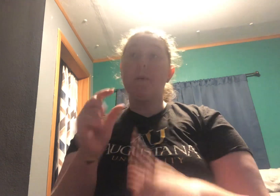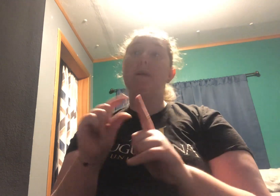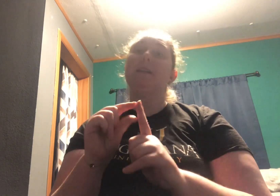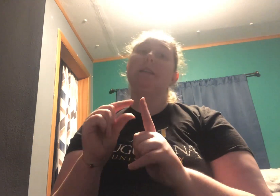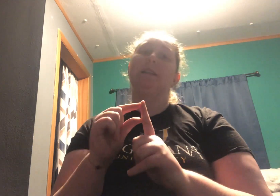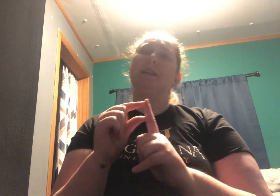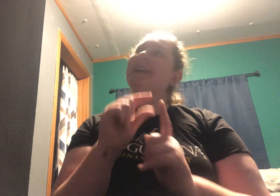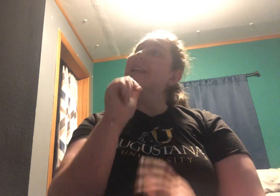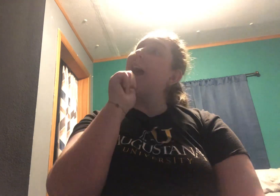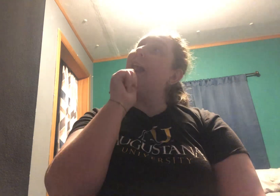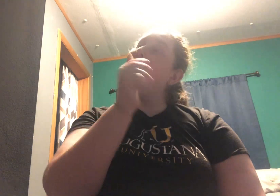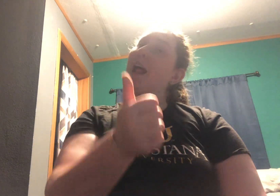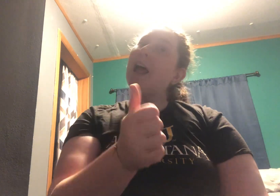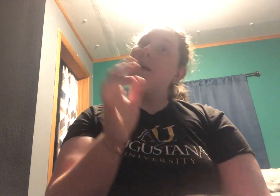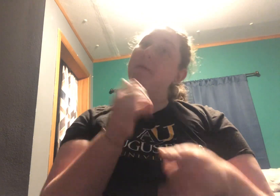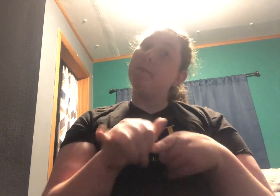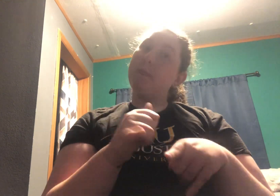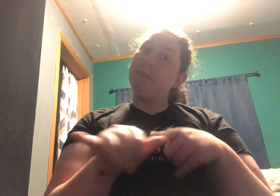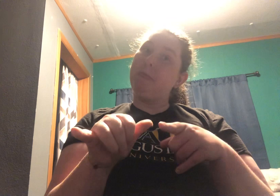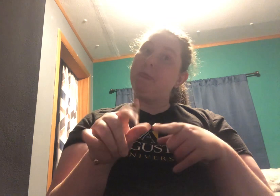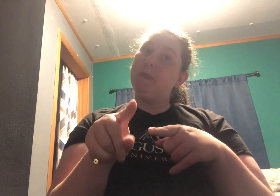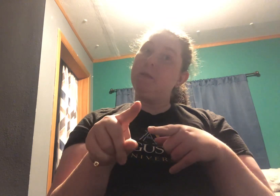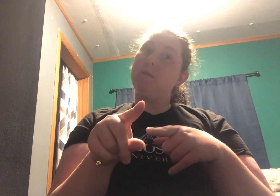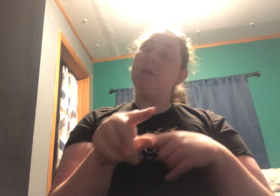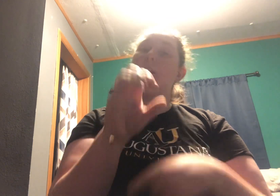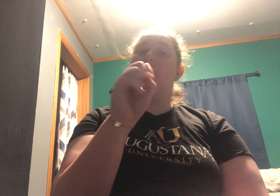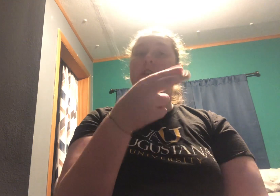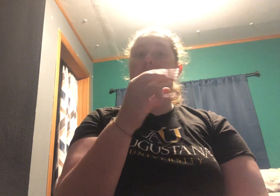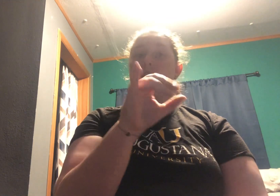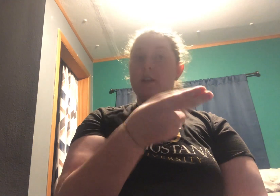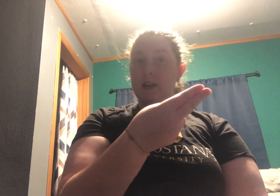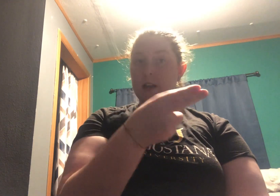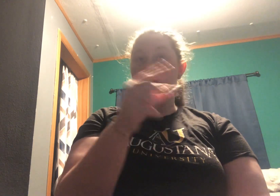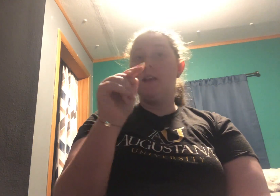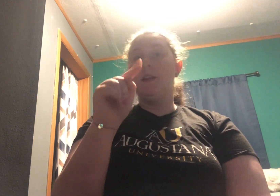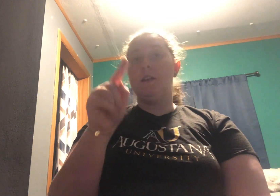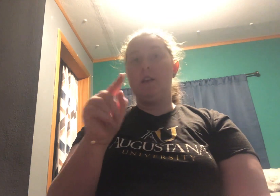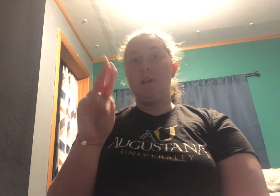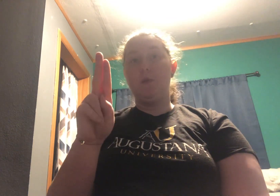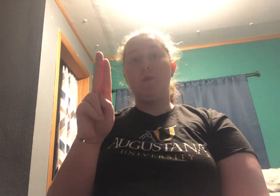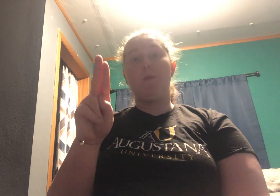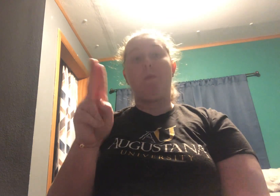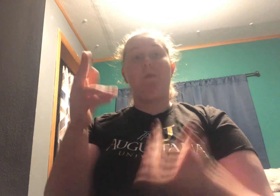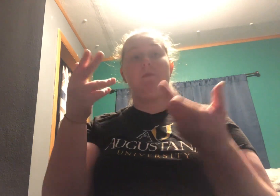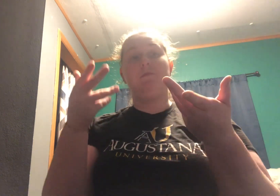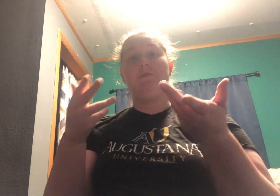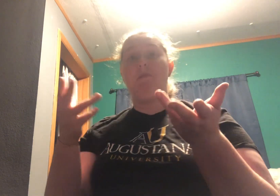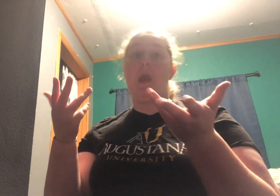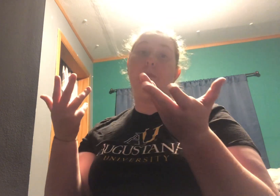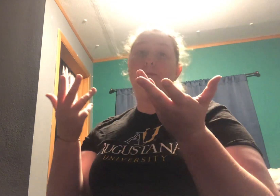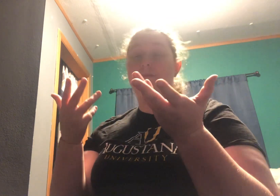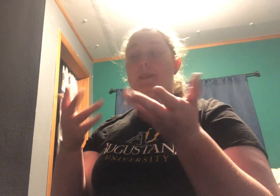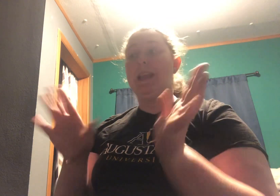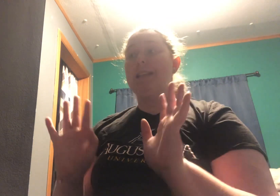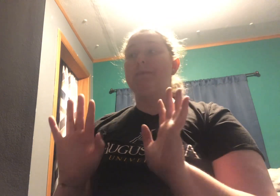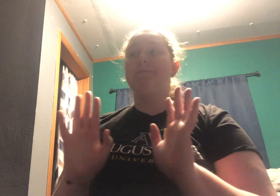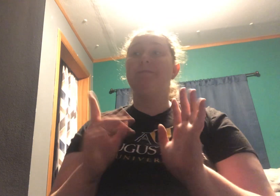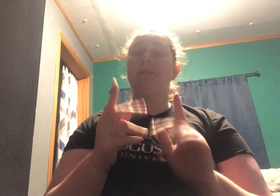not a bad word. Okay, Shih Tzu. Shih Tzu. Shih Tzu. So that's the breed of dog. Hey, that's it for today. I